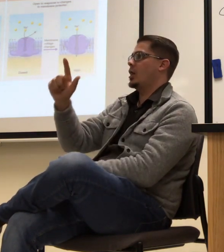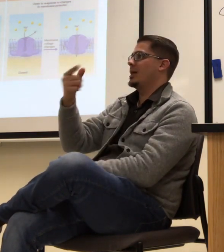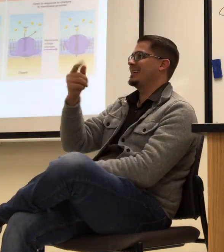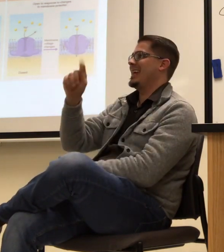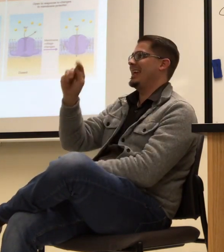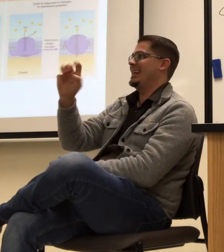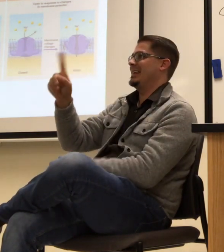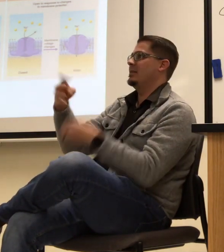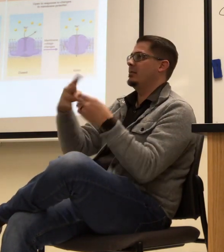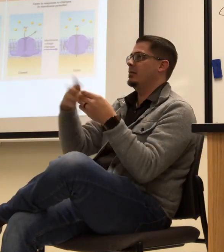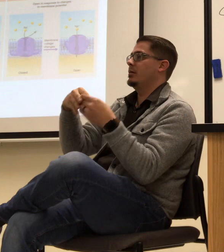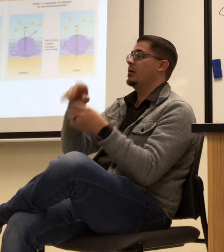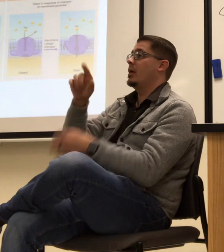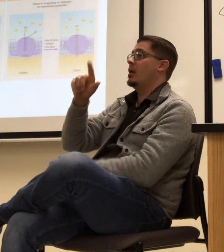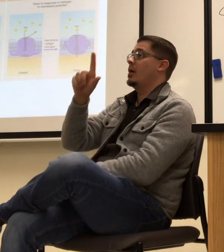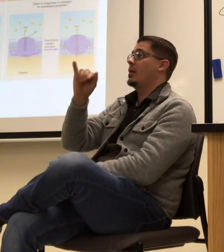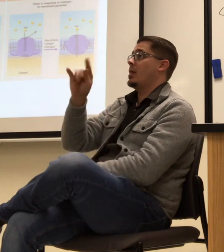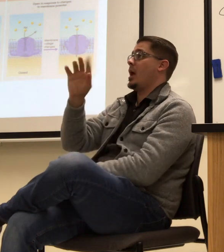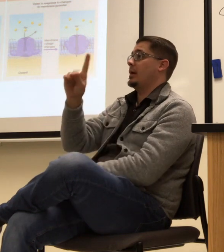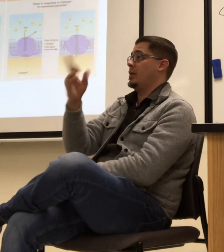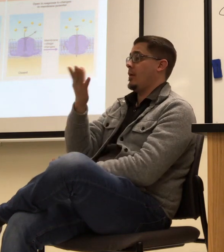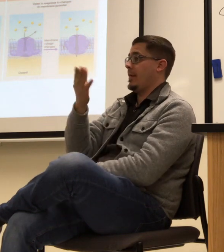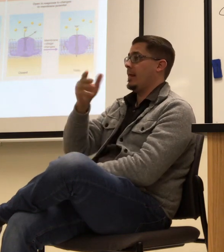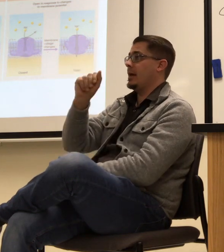in that case, the ligand was ACH,